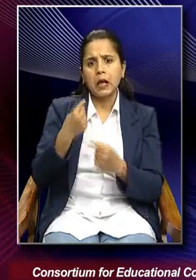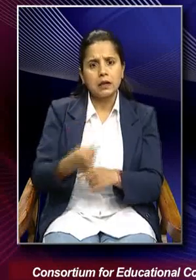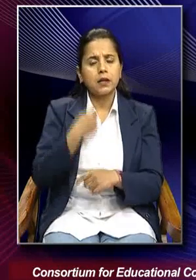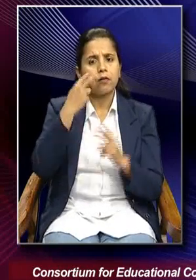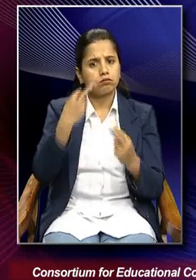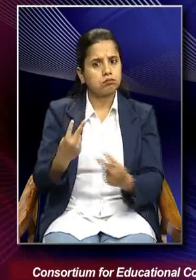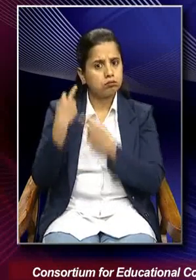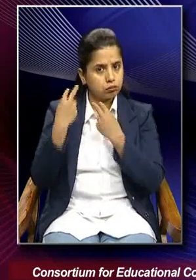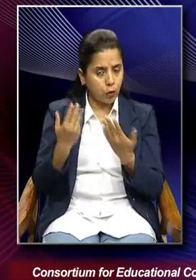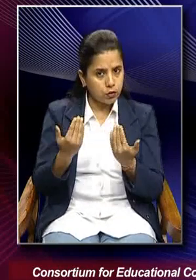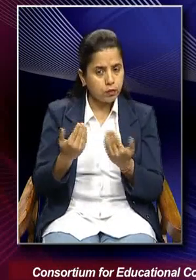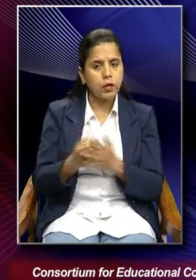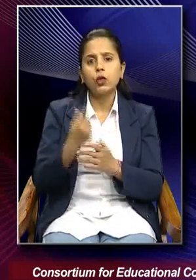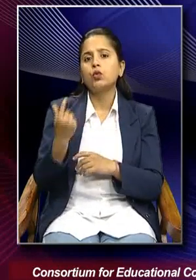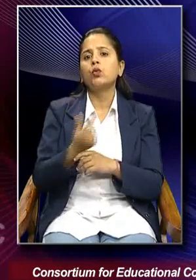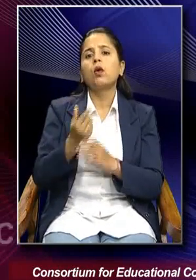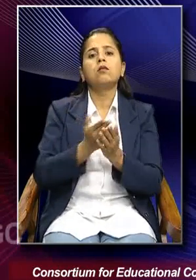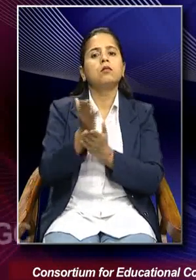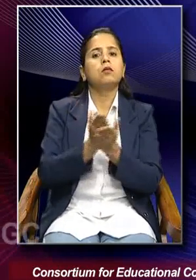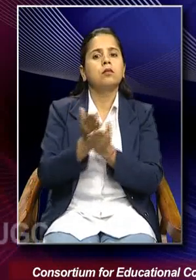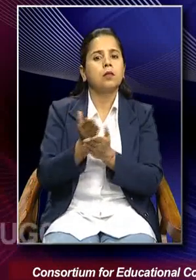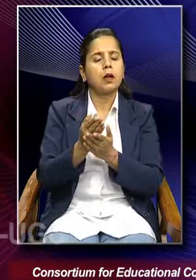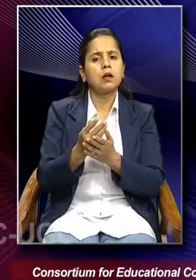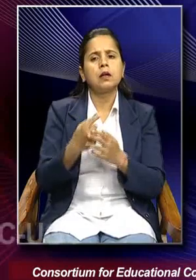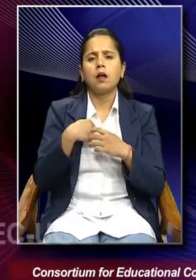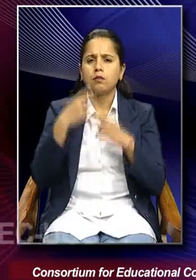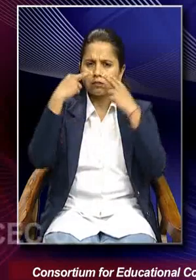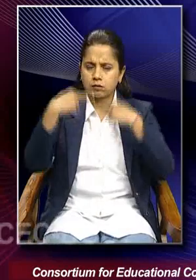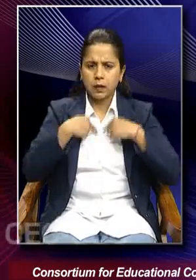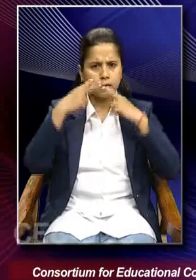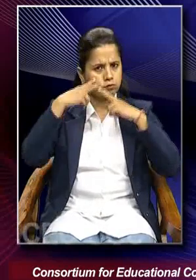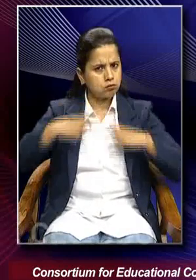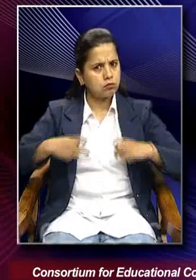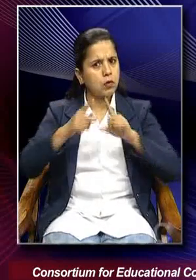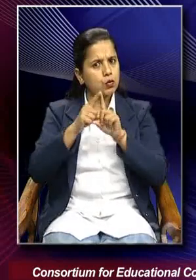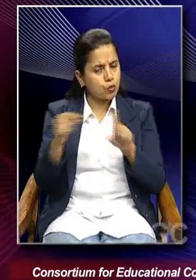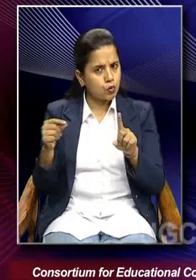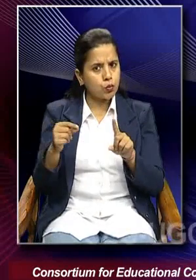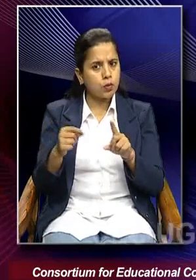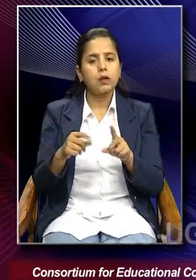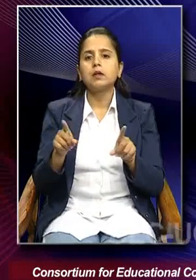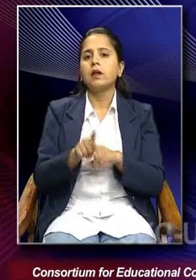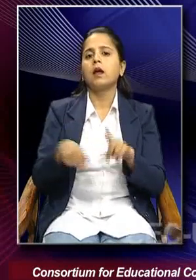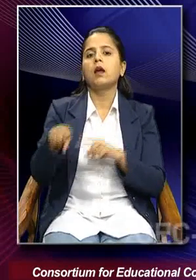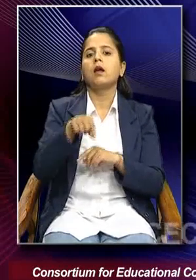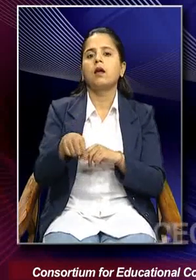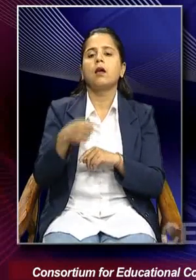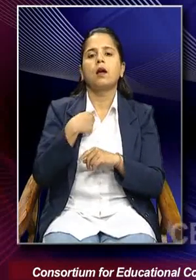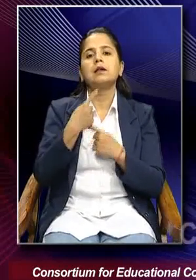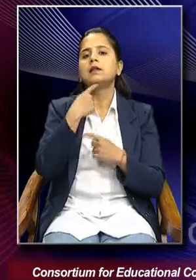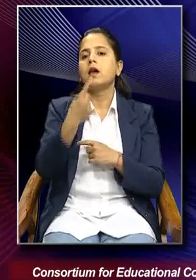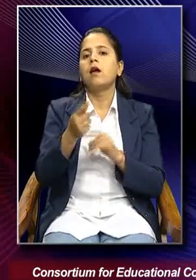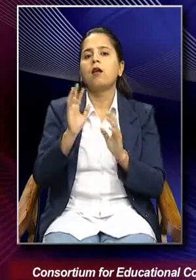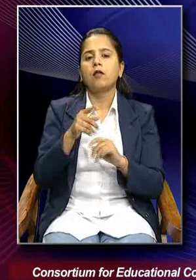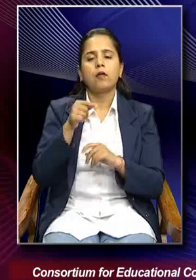self-reflective, using the method of introspection. And that is where we are saying that